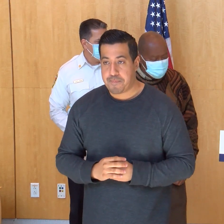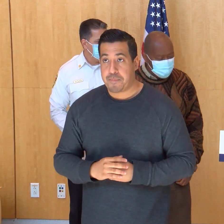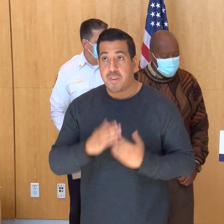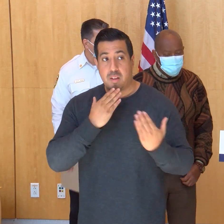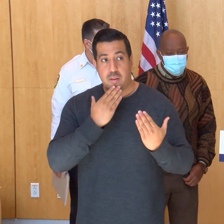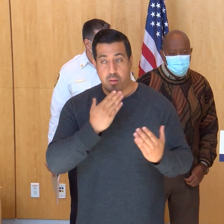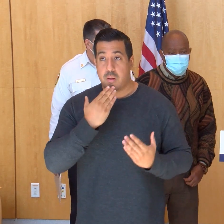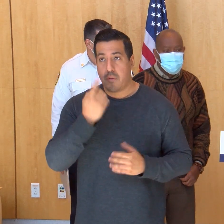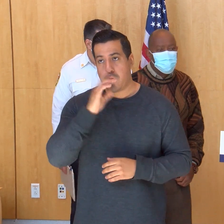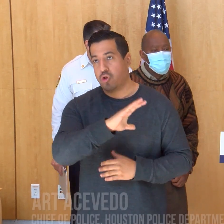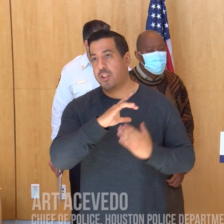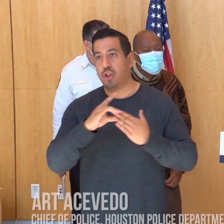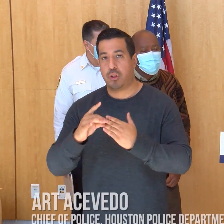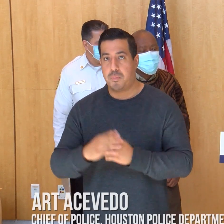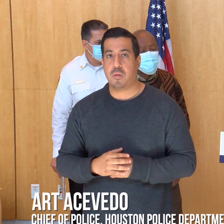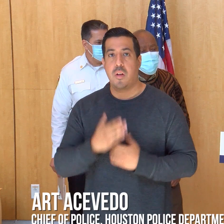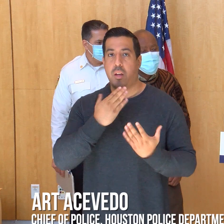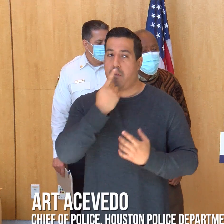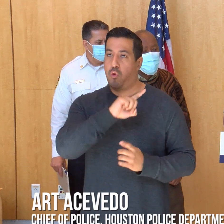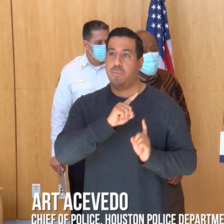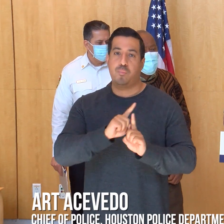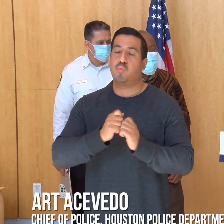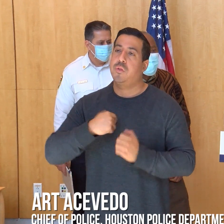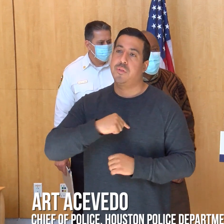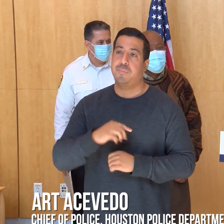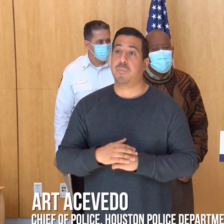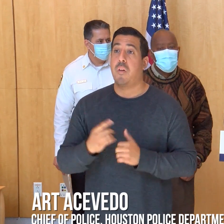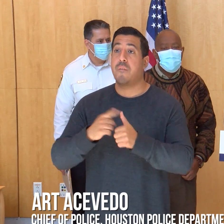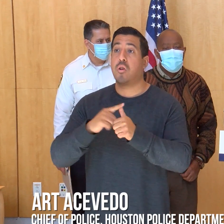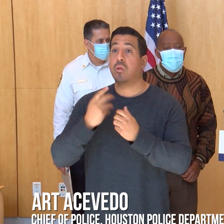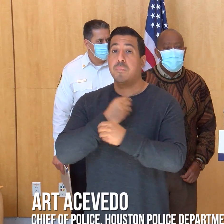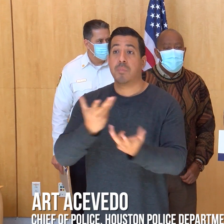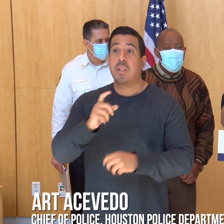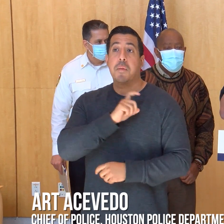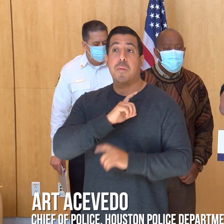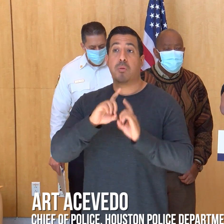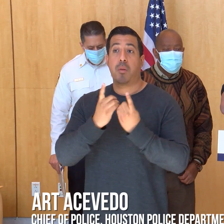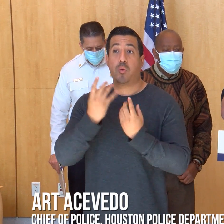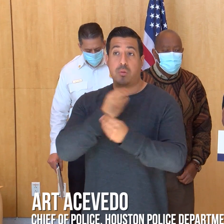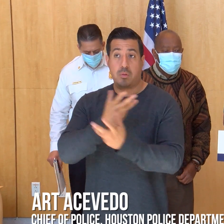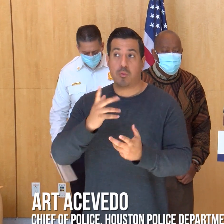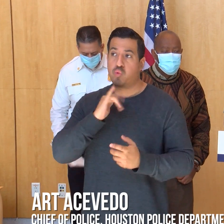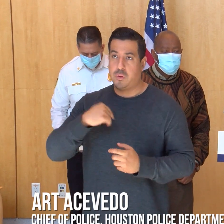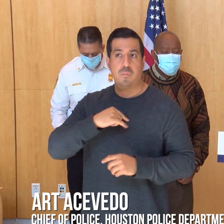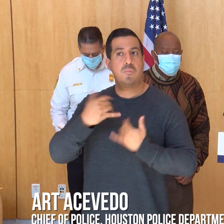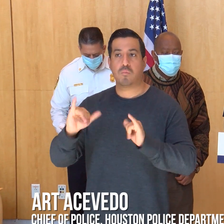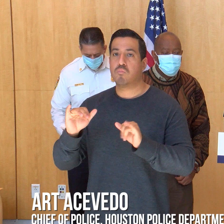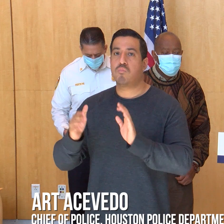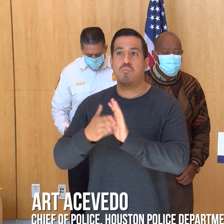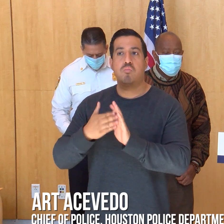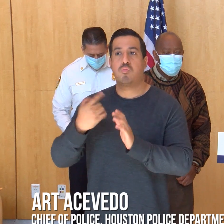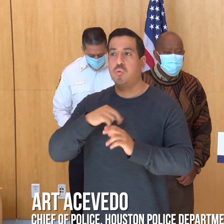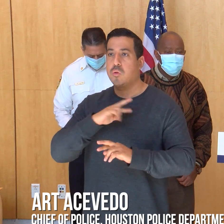Thank you, Mayor. Thank you for your leadership and for always being here with us. First and foremost, the police department wants to report that we're fully operational. We are on tactical alert